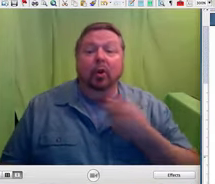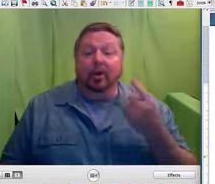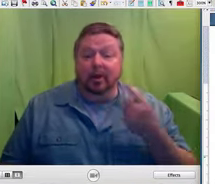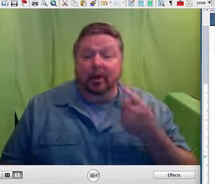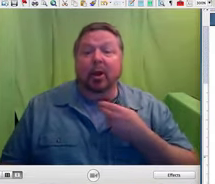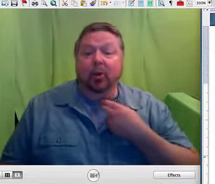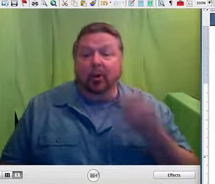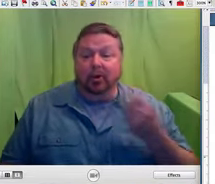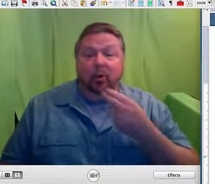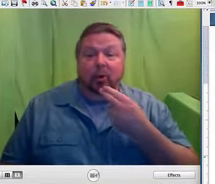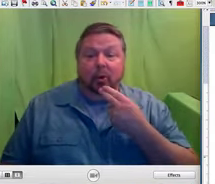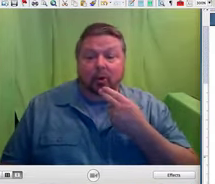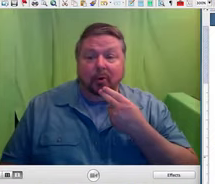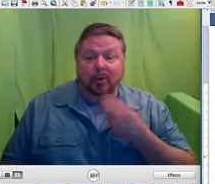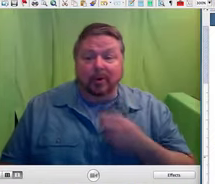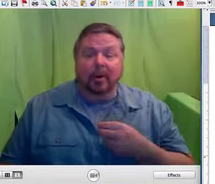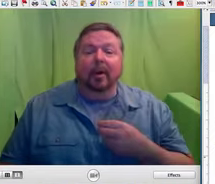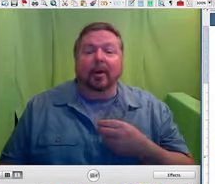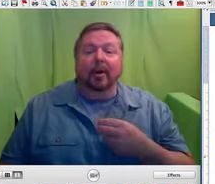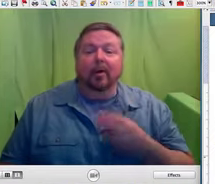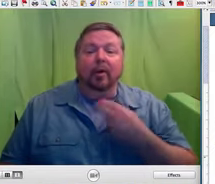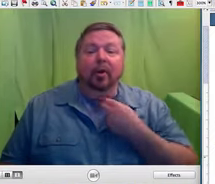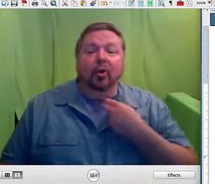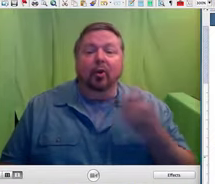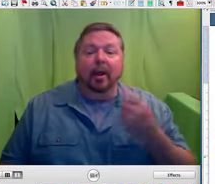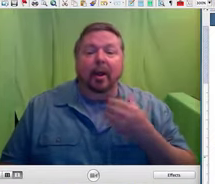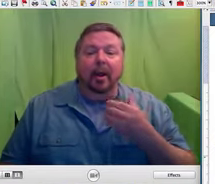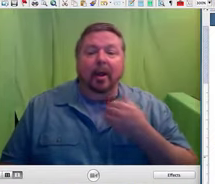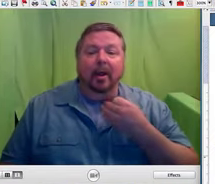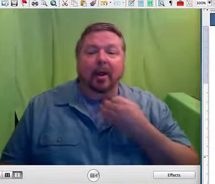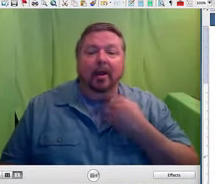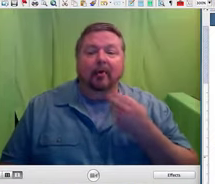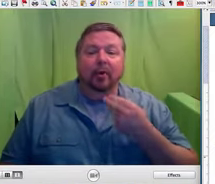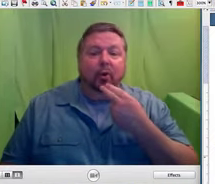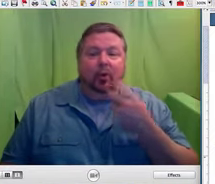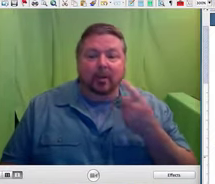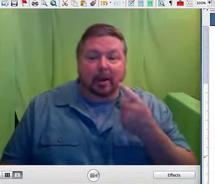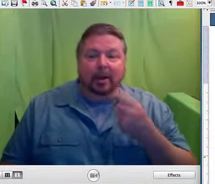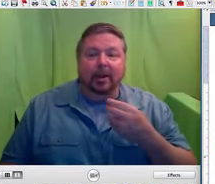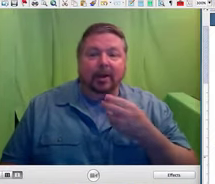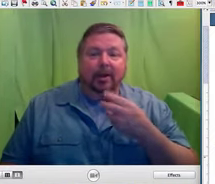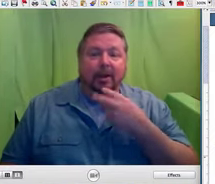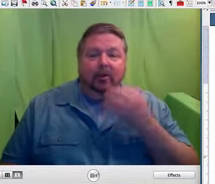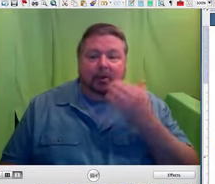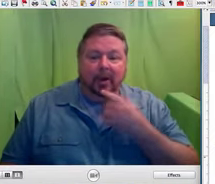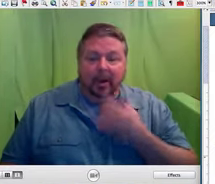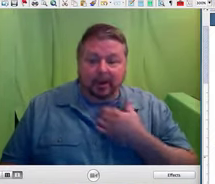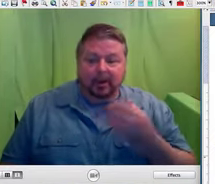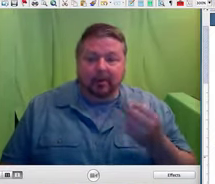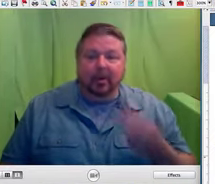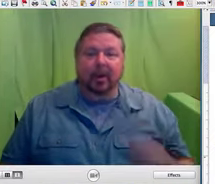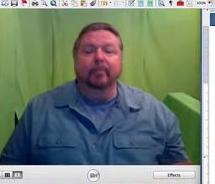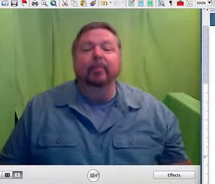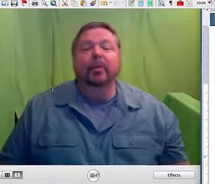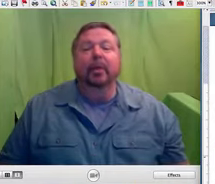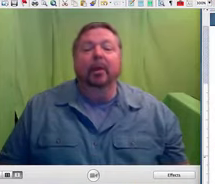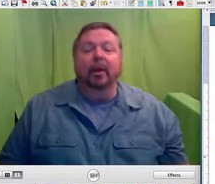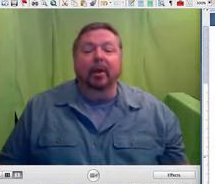could. They could coo. They could have cooed yesterday, okay?